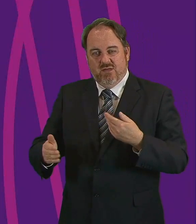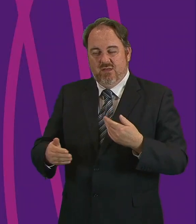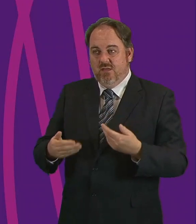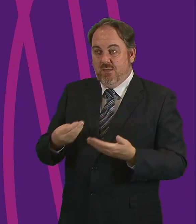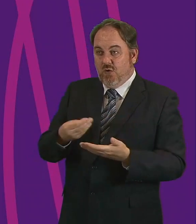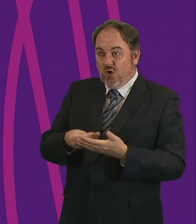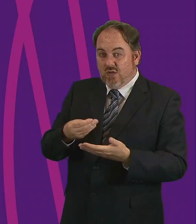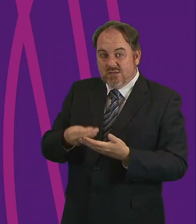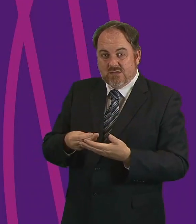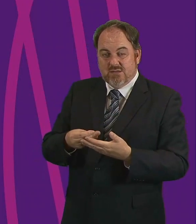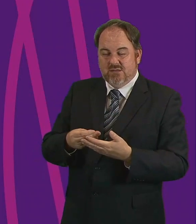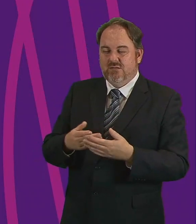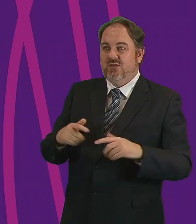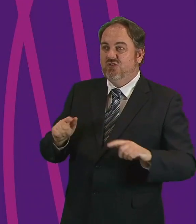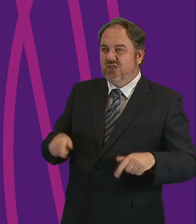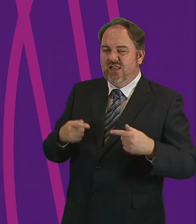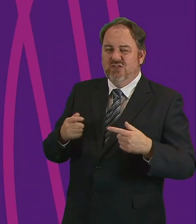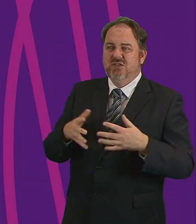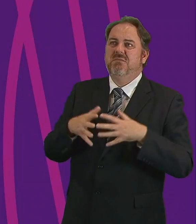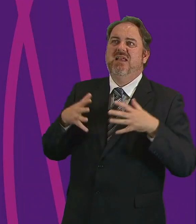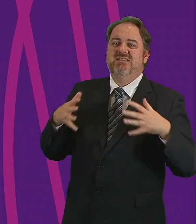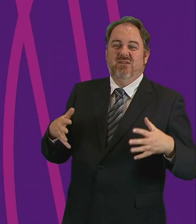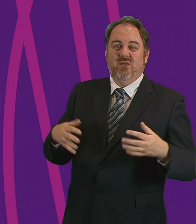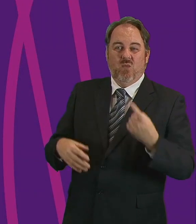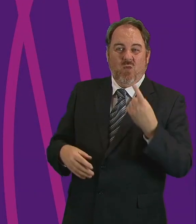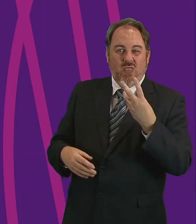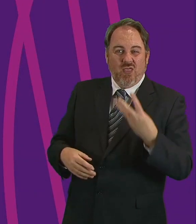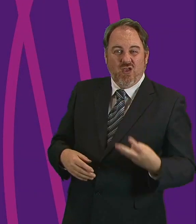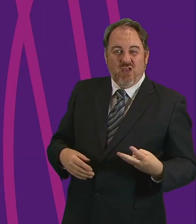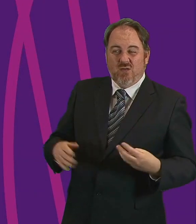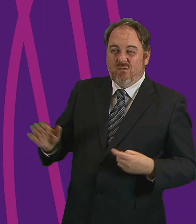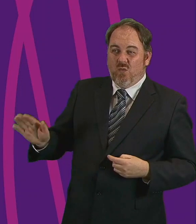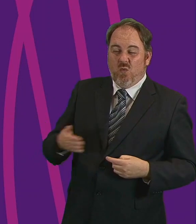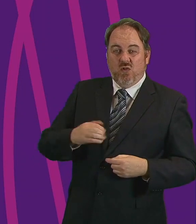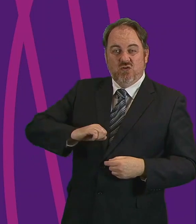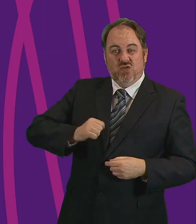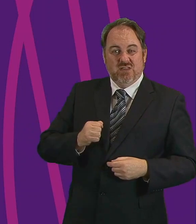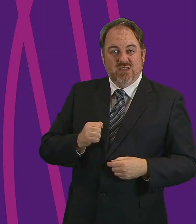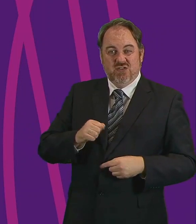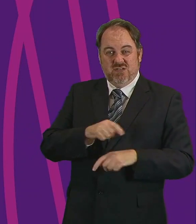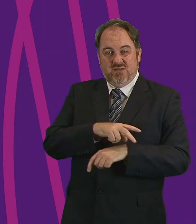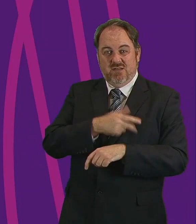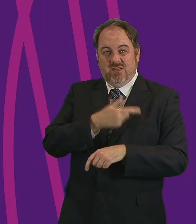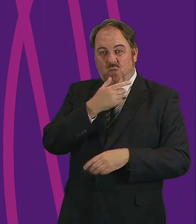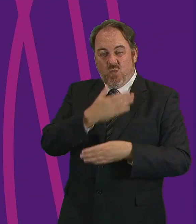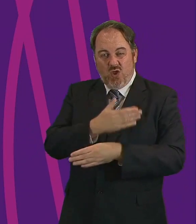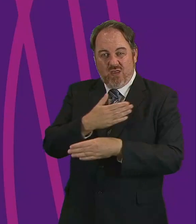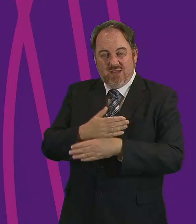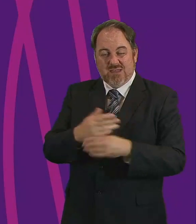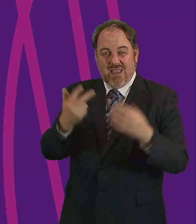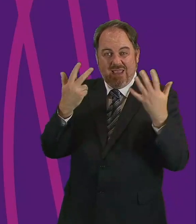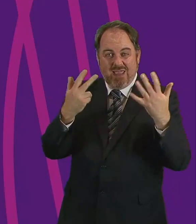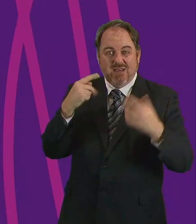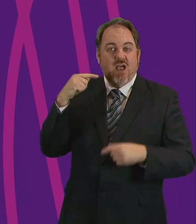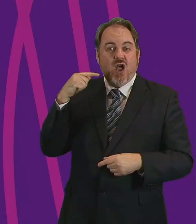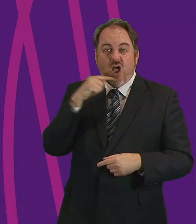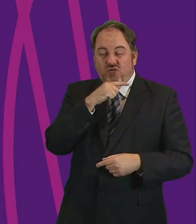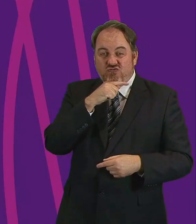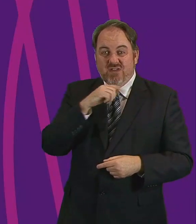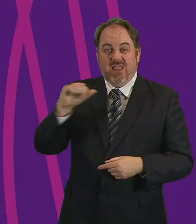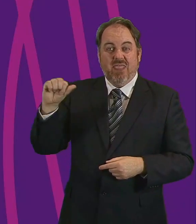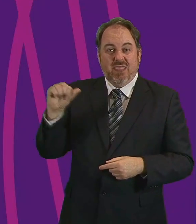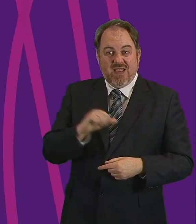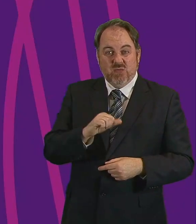staggering. Almost a third of the entire Scottish workforce, some 800,000 Scots, have had their jobs